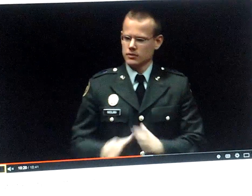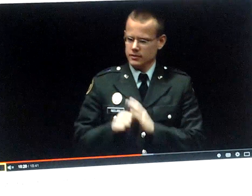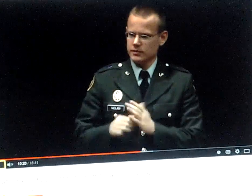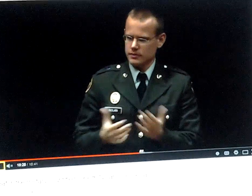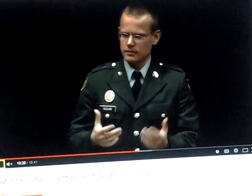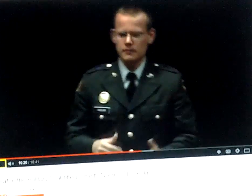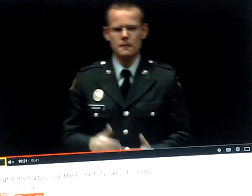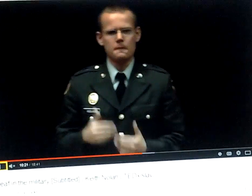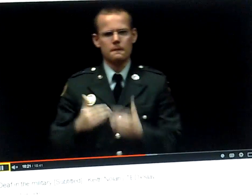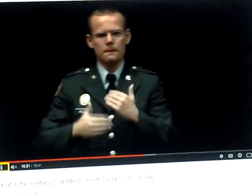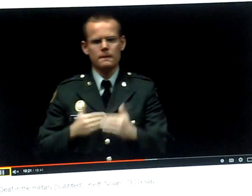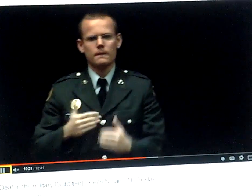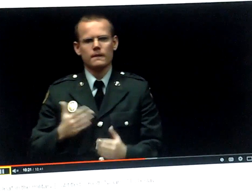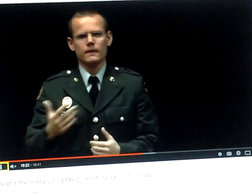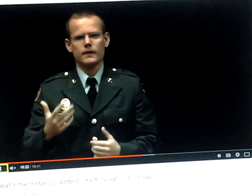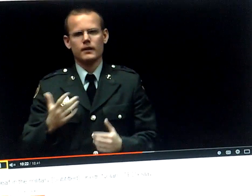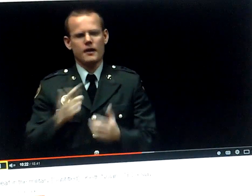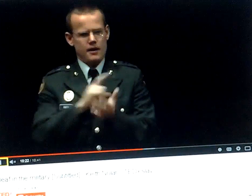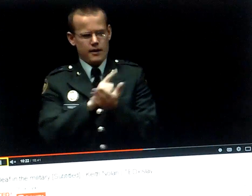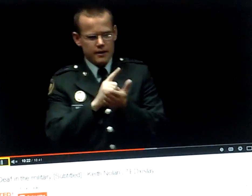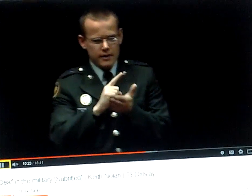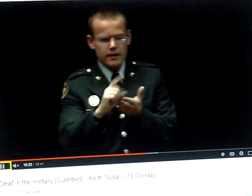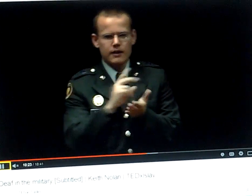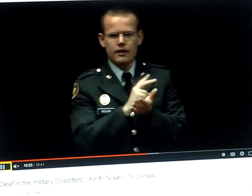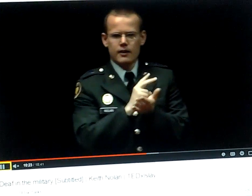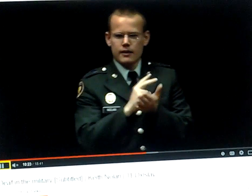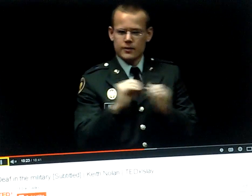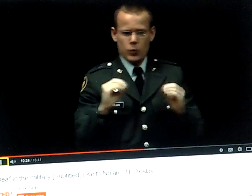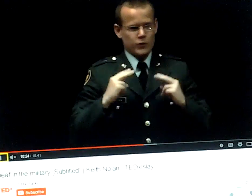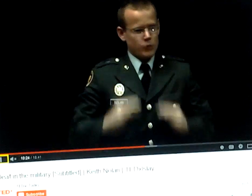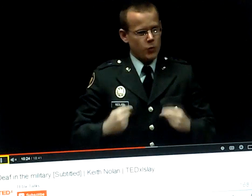So all the eyes were on me. Wow, they were surprised.